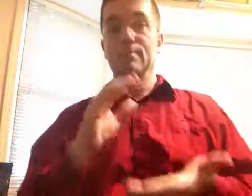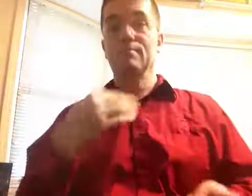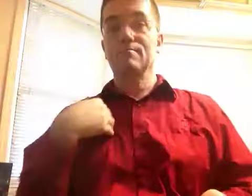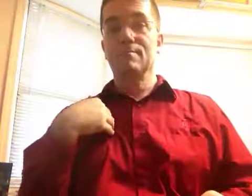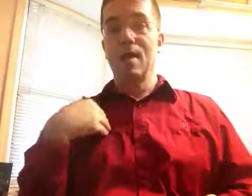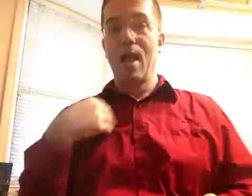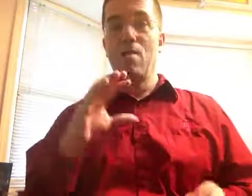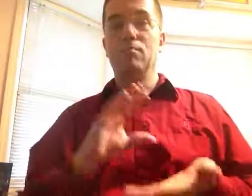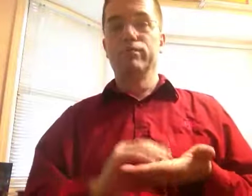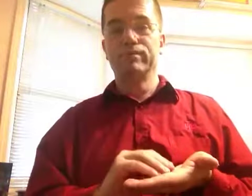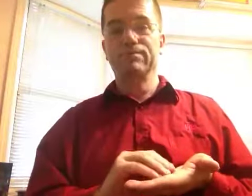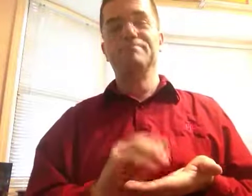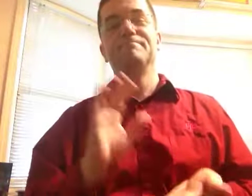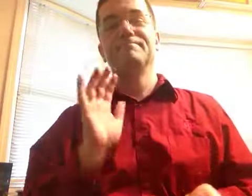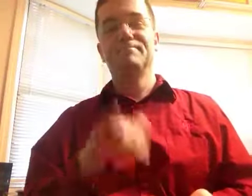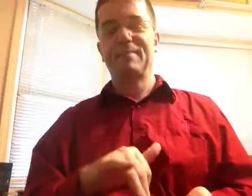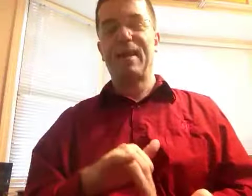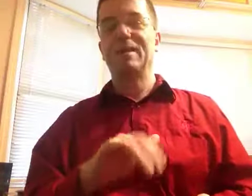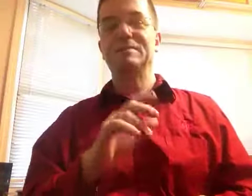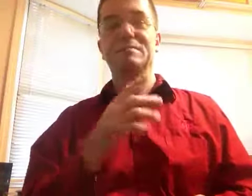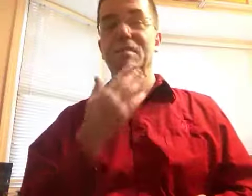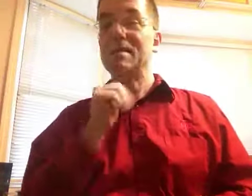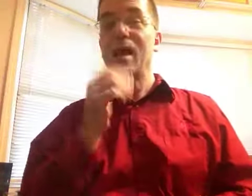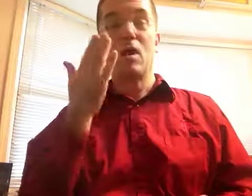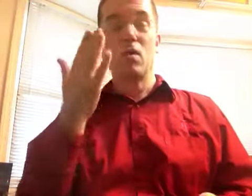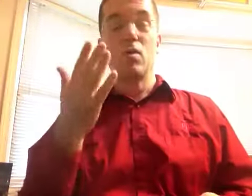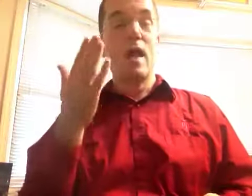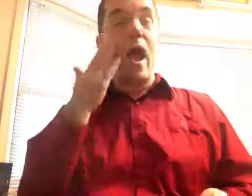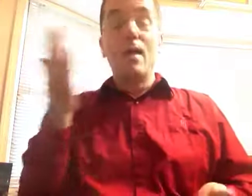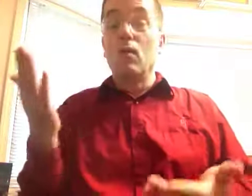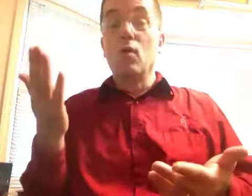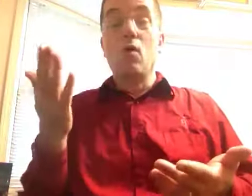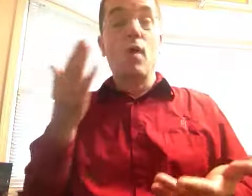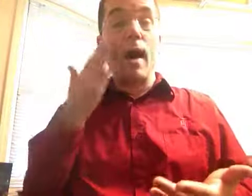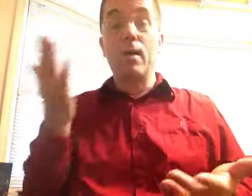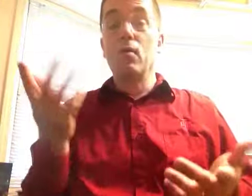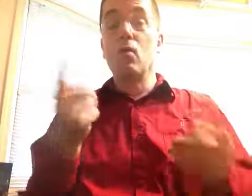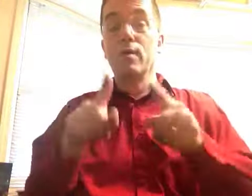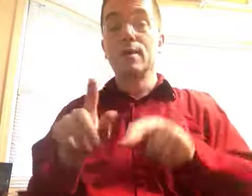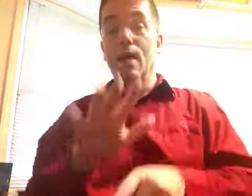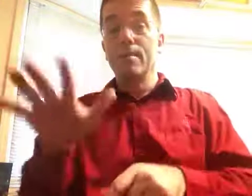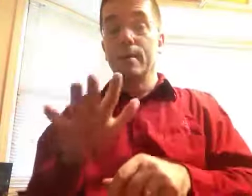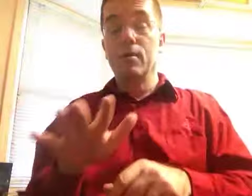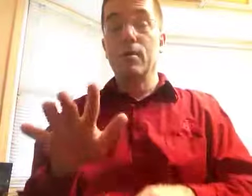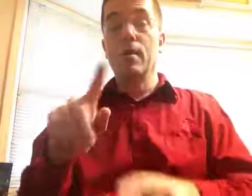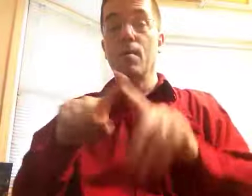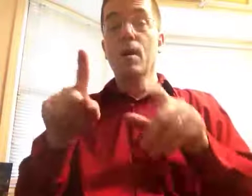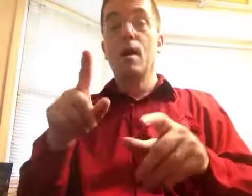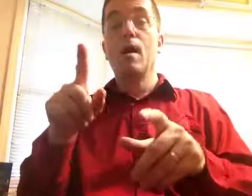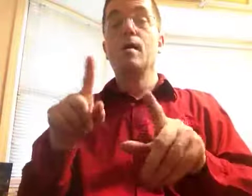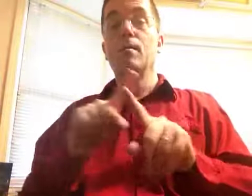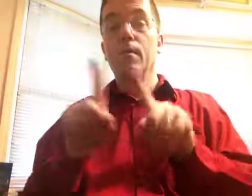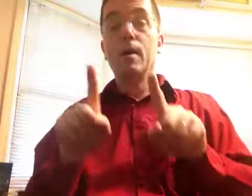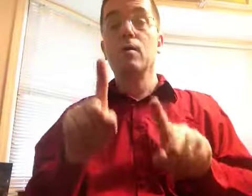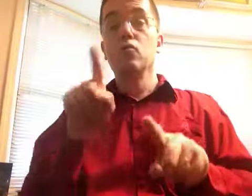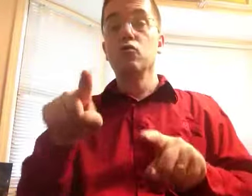what it is. I don't know whether it is. So I don't have any data on Minneapolis that I trust right this second. But you guys could figure that